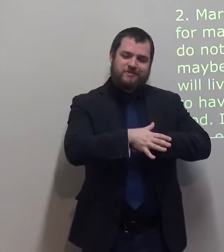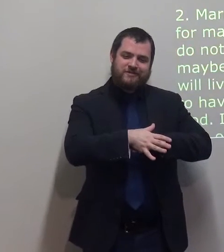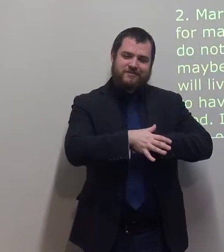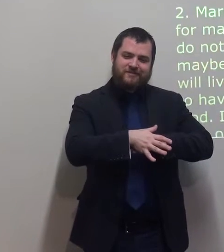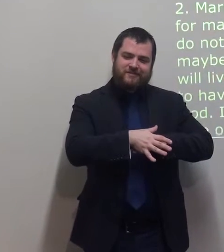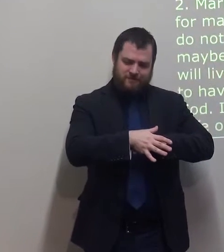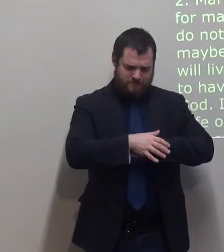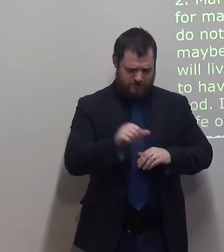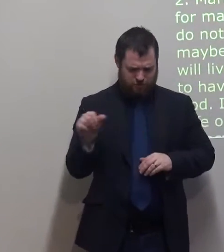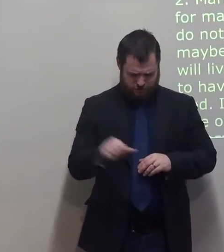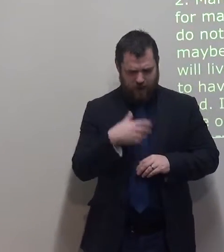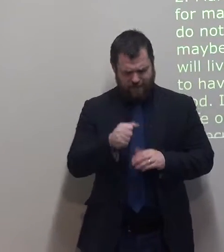I should have a plan for marriage.